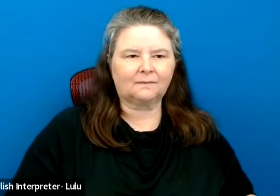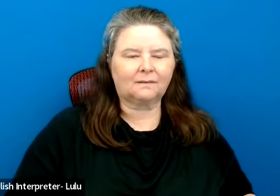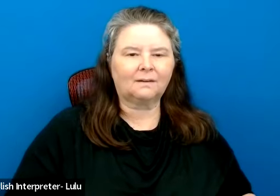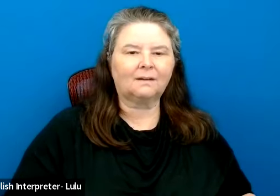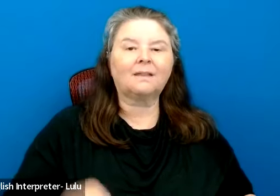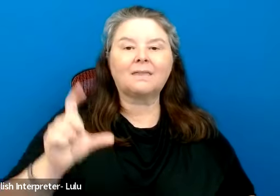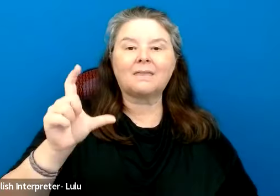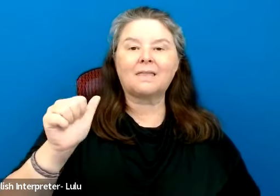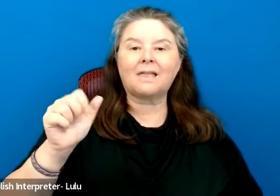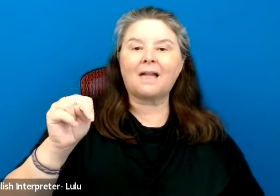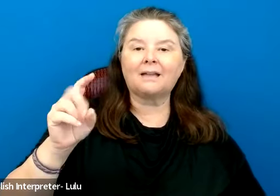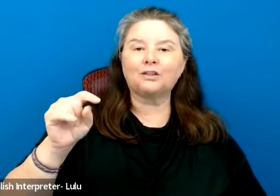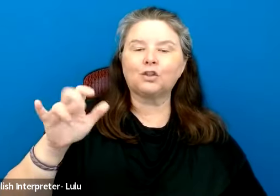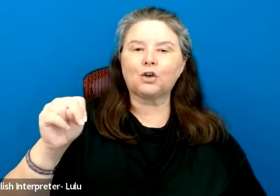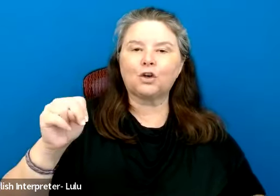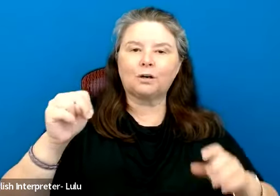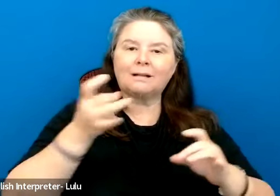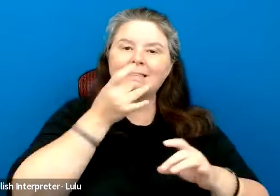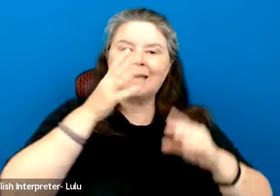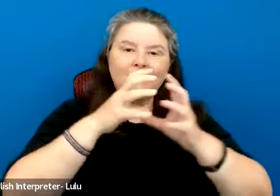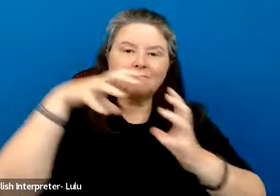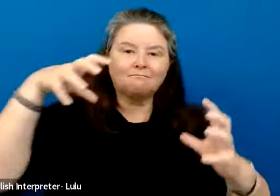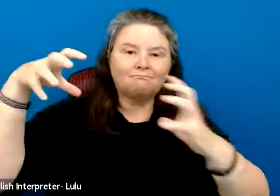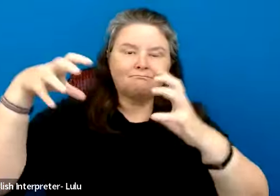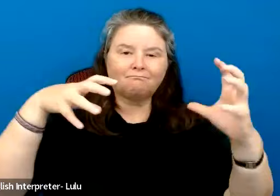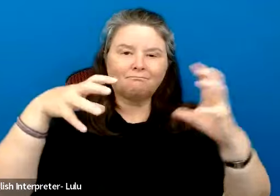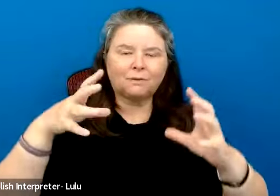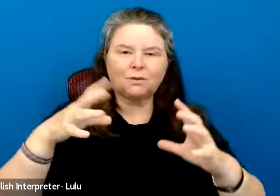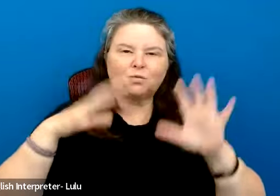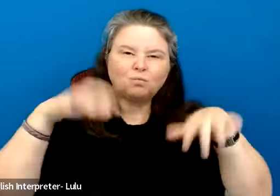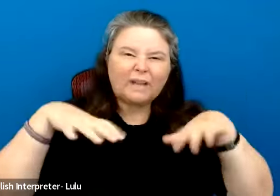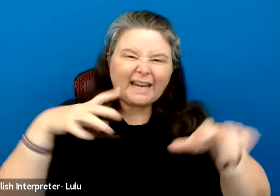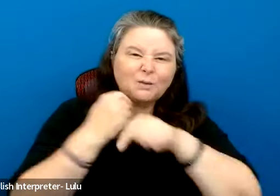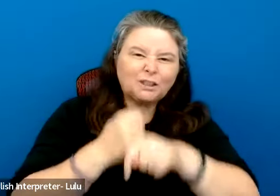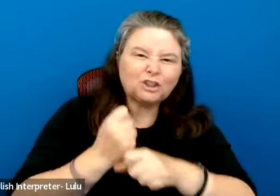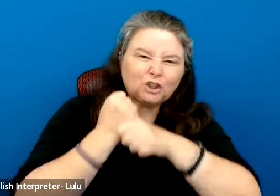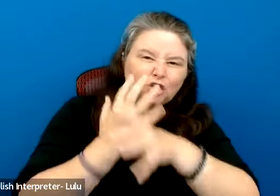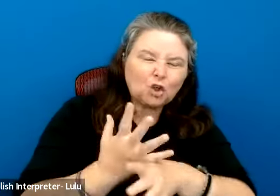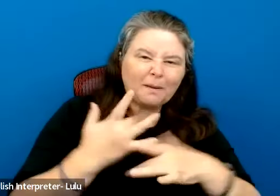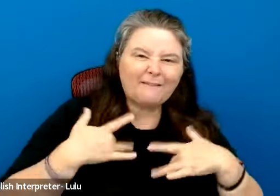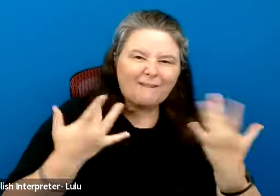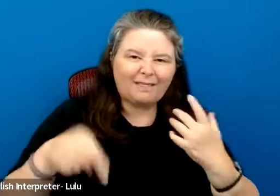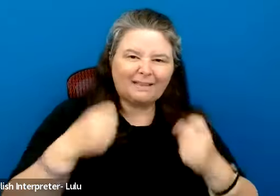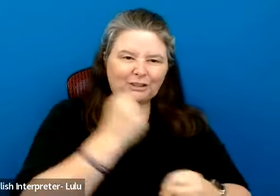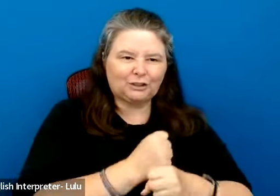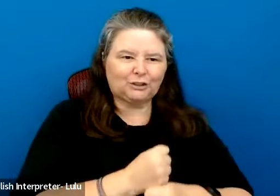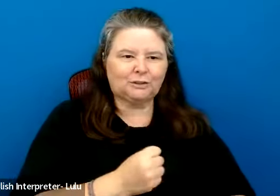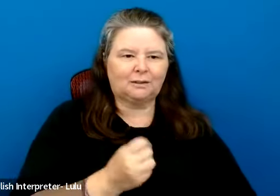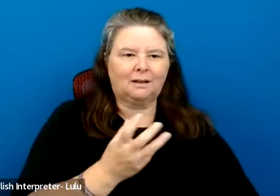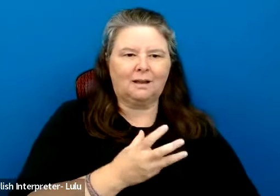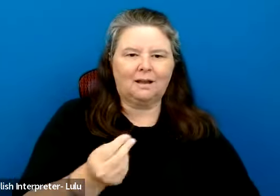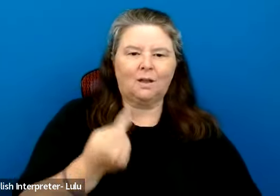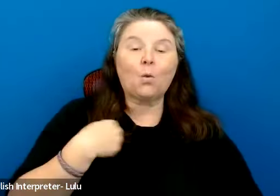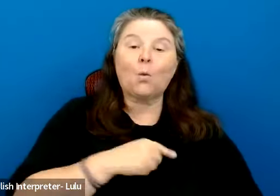Lantern Fest was a really rainy, traditional German event this year, and